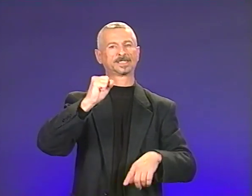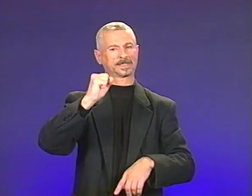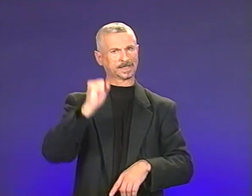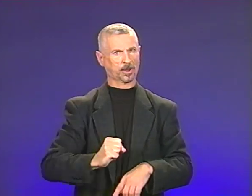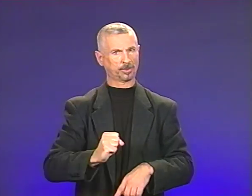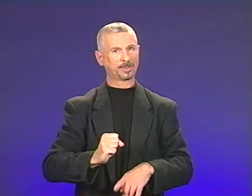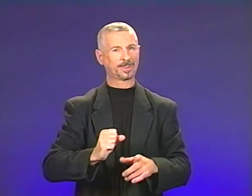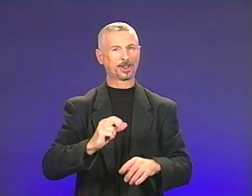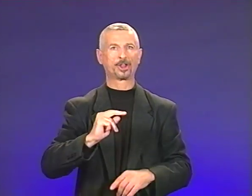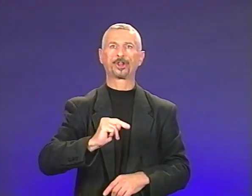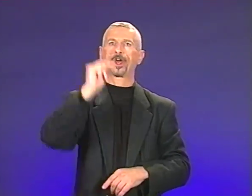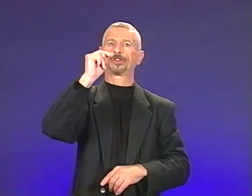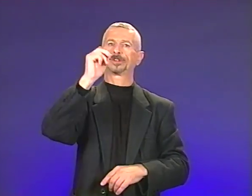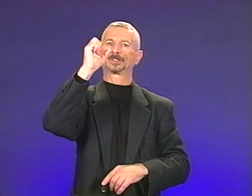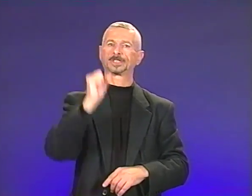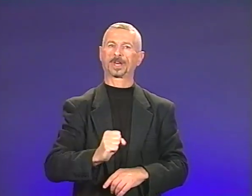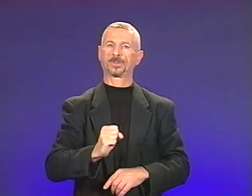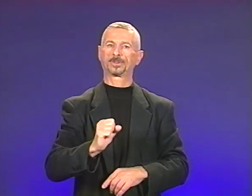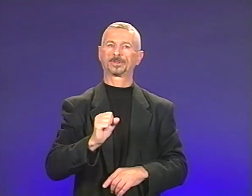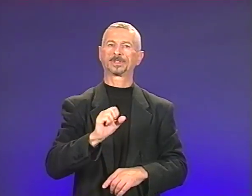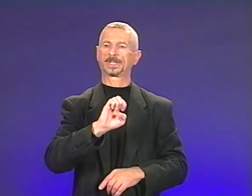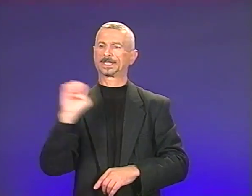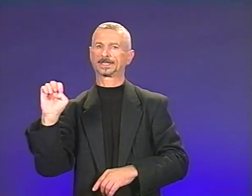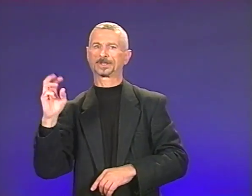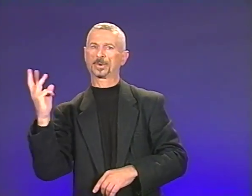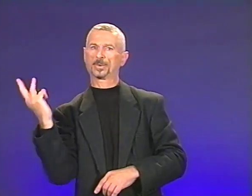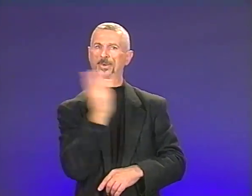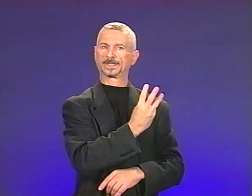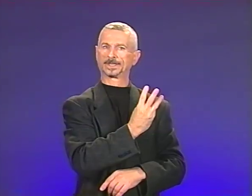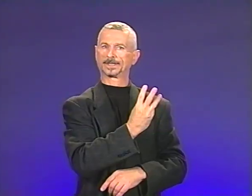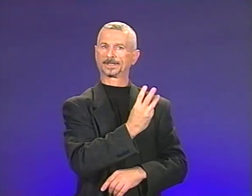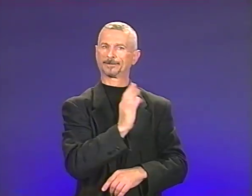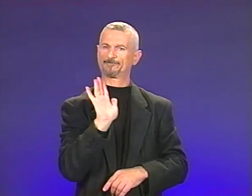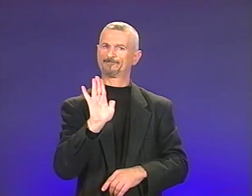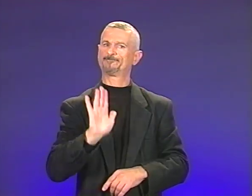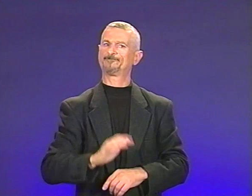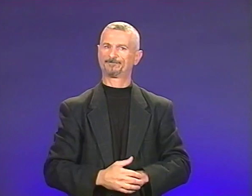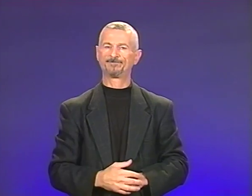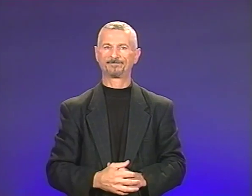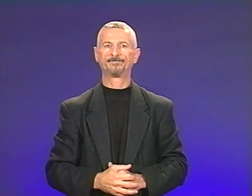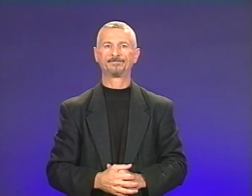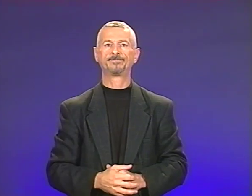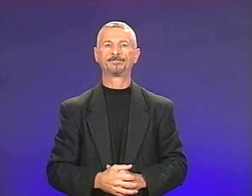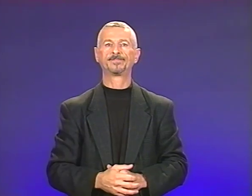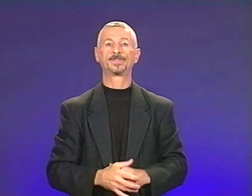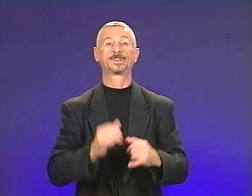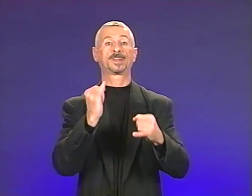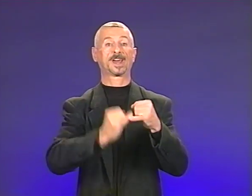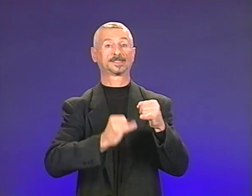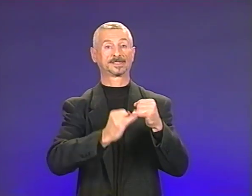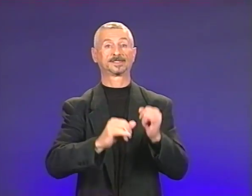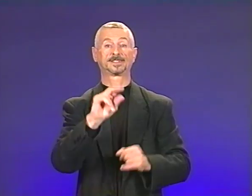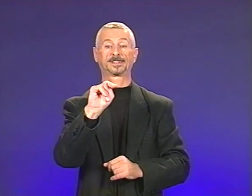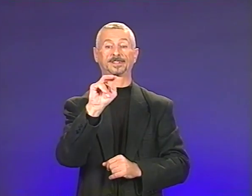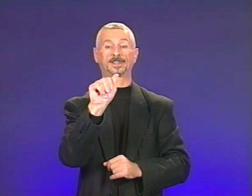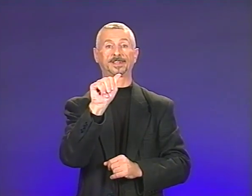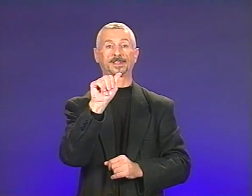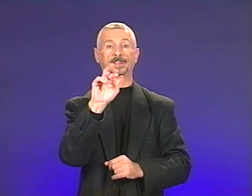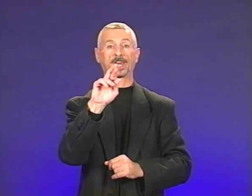east, and west have specific locations in space and cannot be changed. Finally,